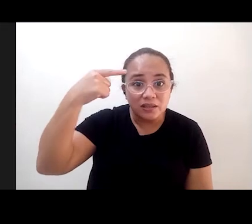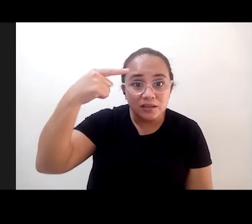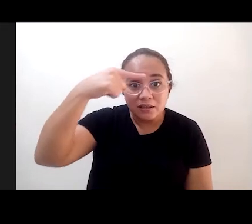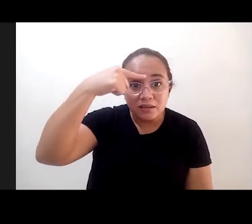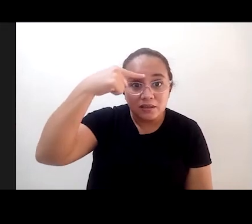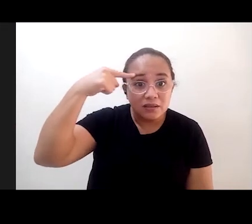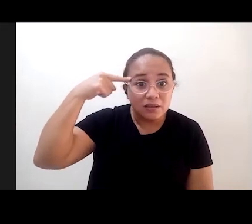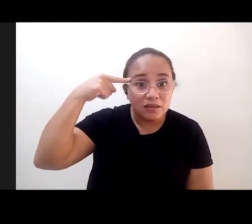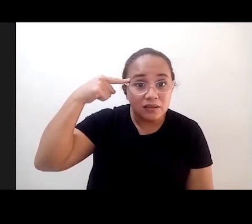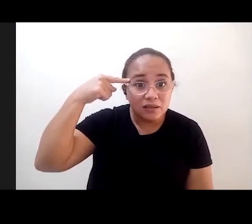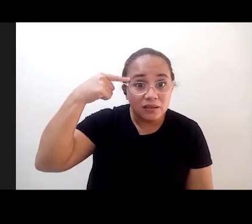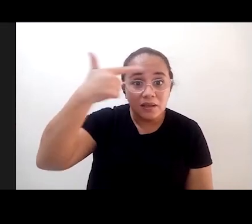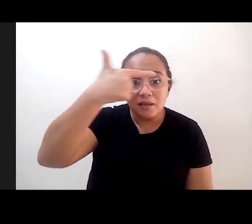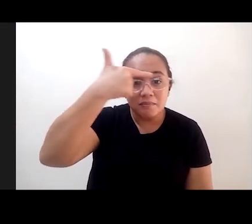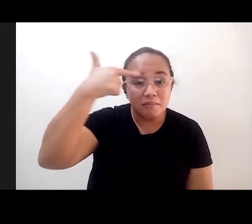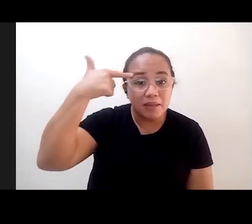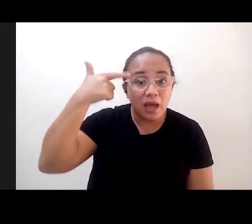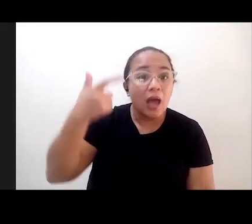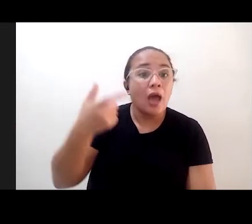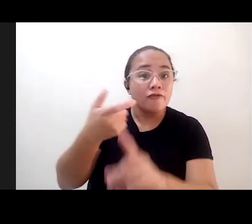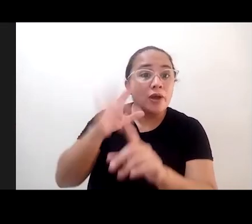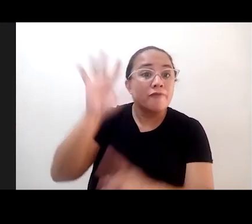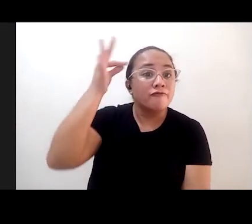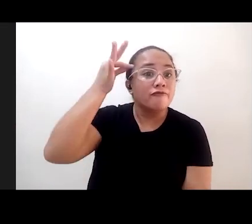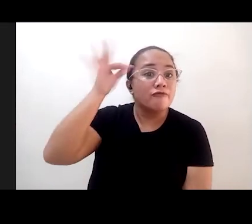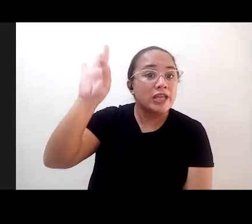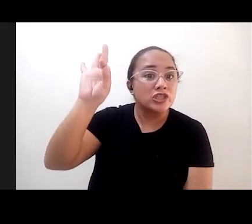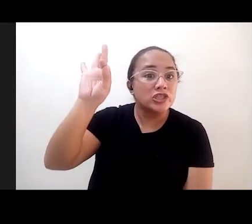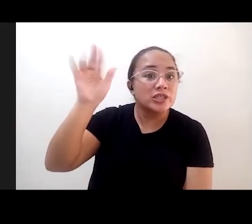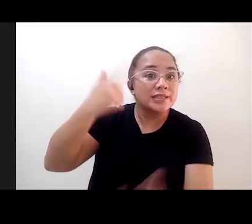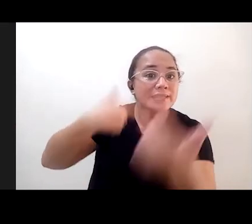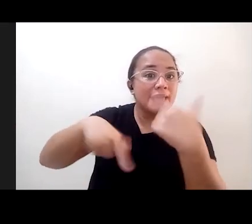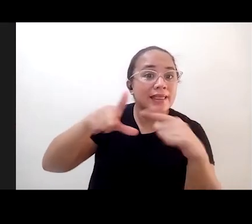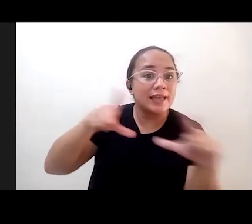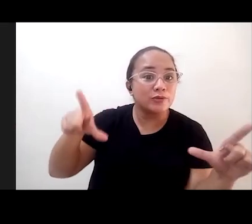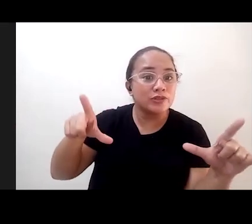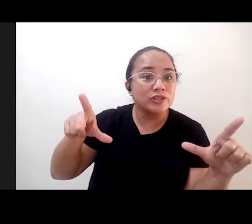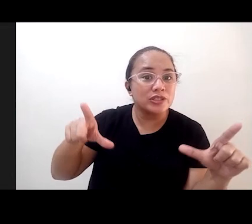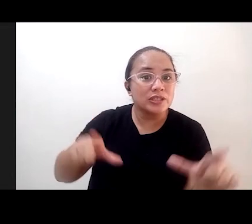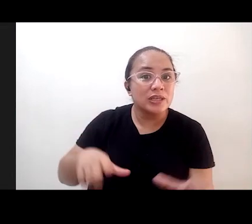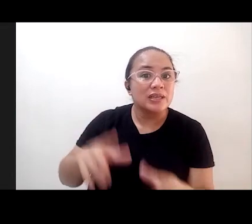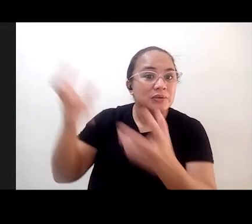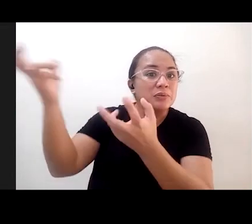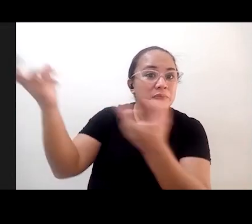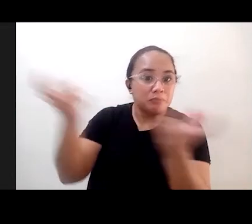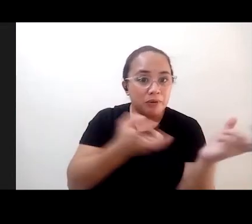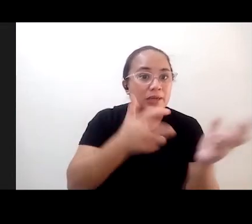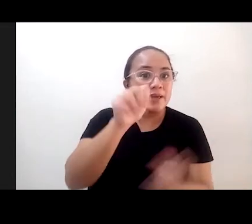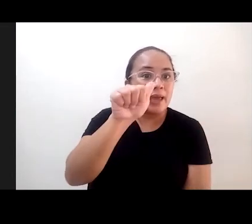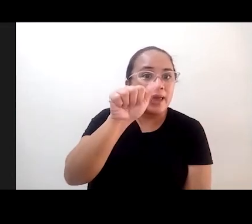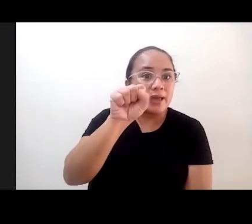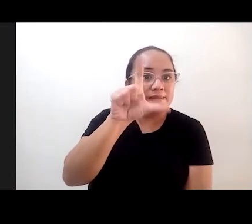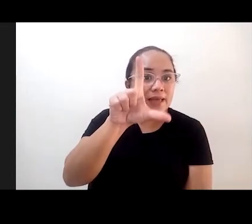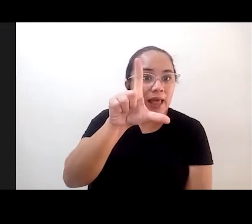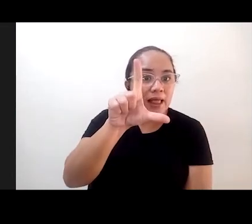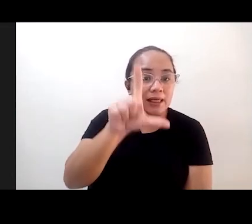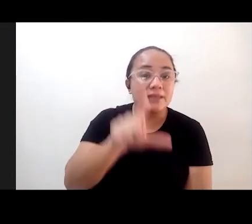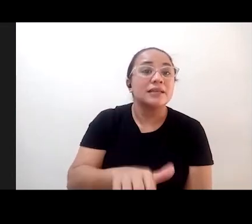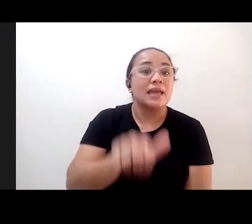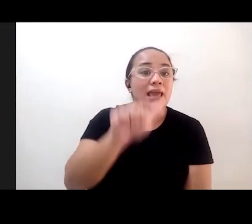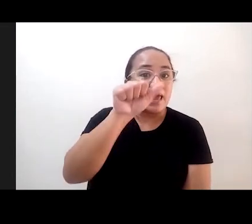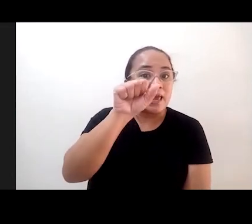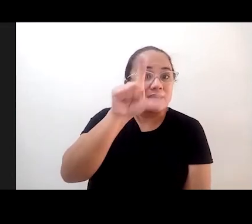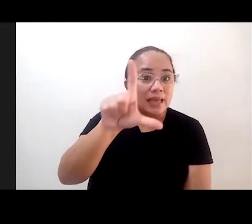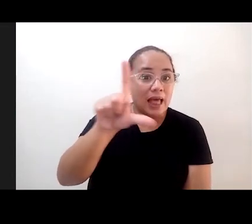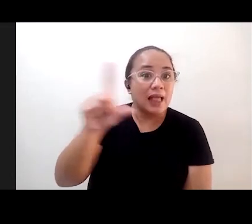black and black, come from French Sign Language. And they were imported into ASL and from ASL into Thai Sign